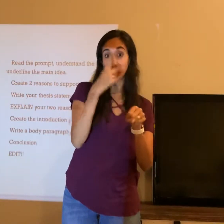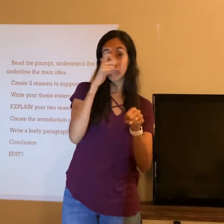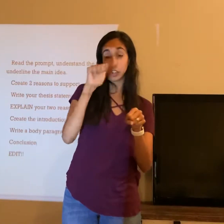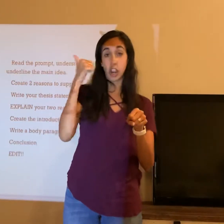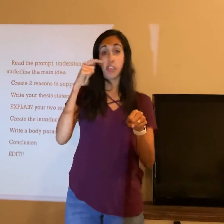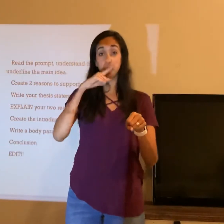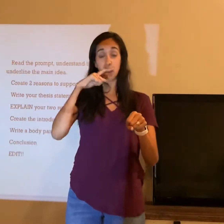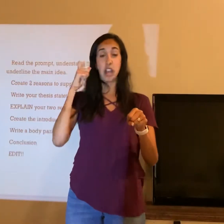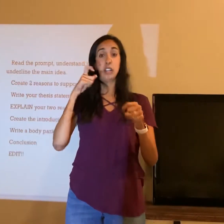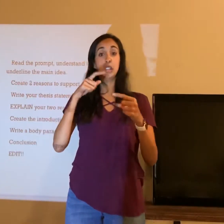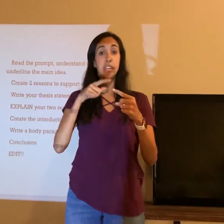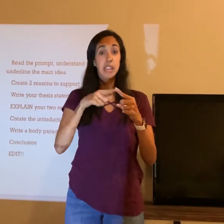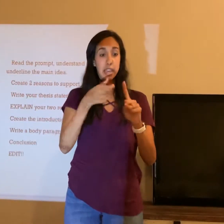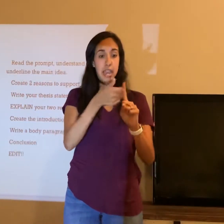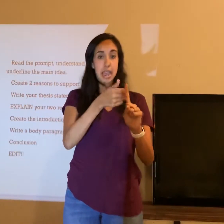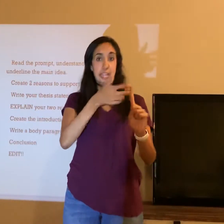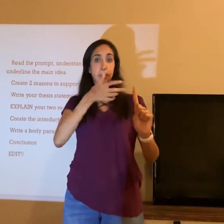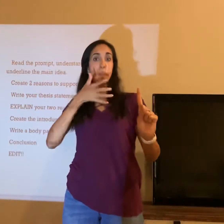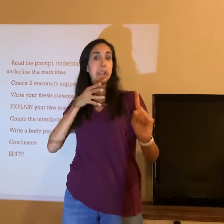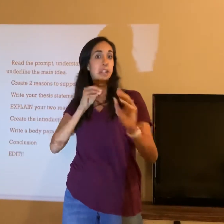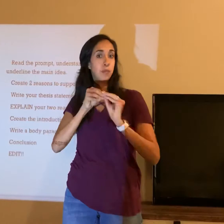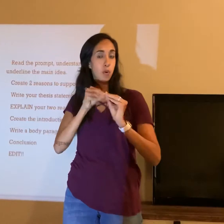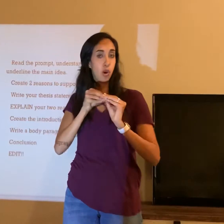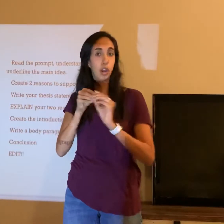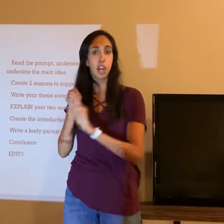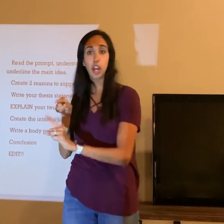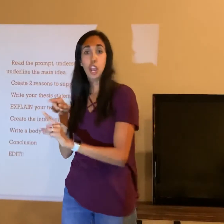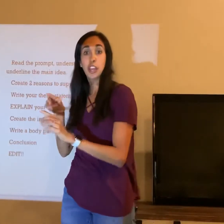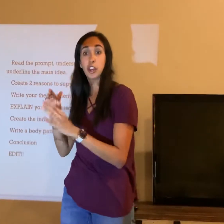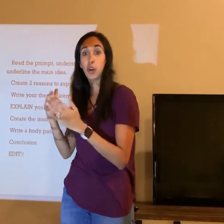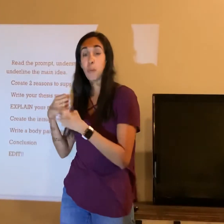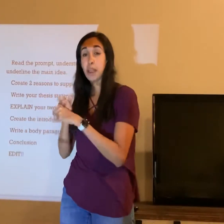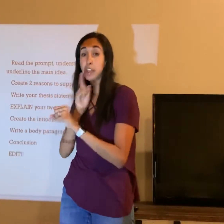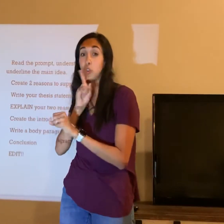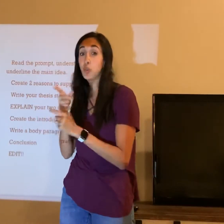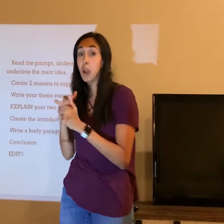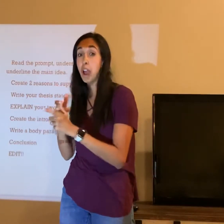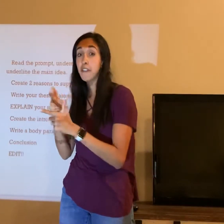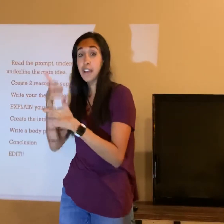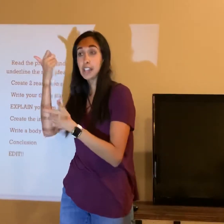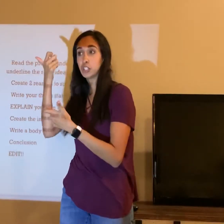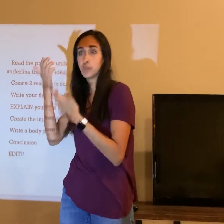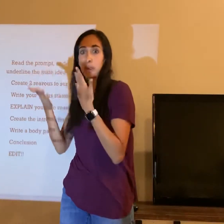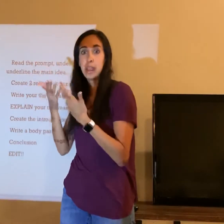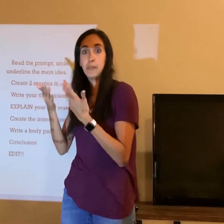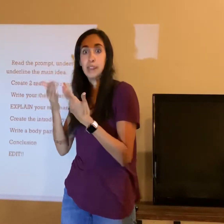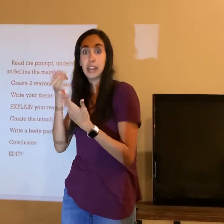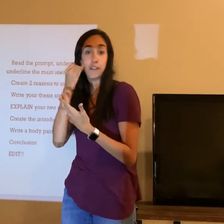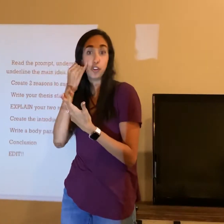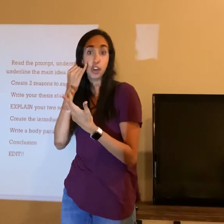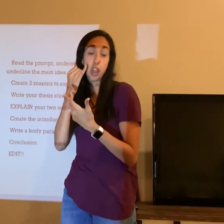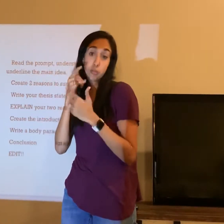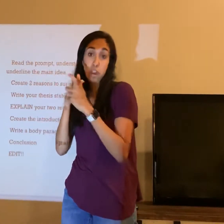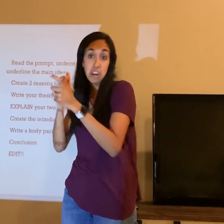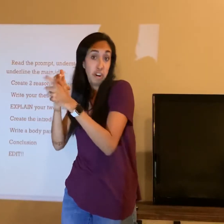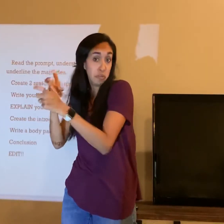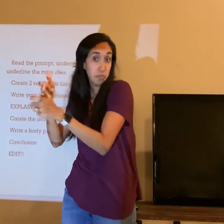because your others are ugly. Expand more. It'll make you run faster. Maybe if you're a runner,